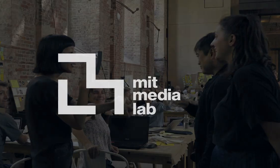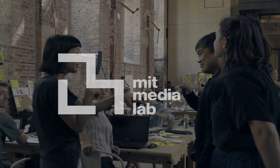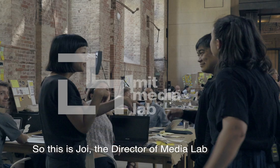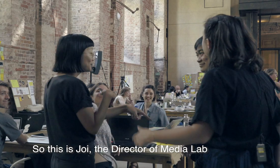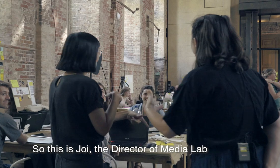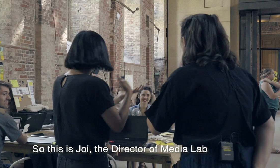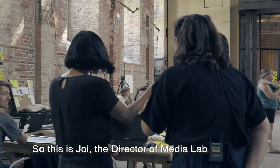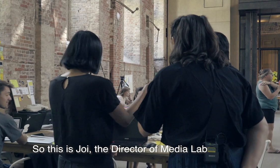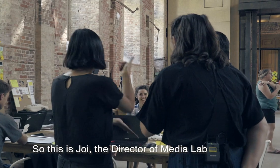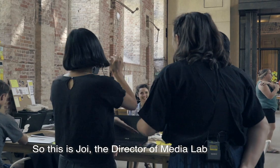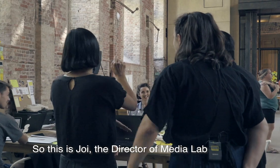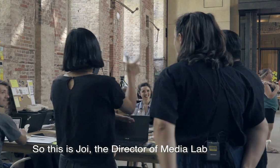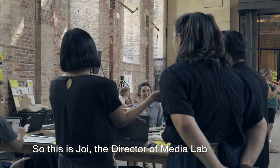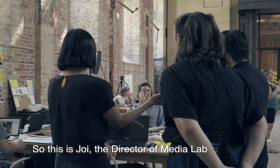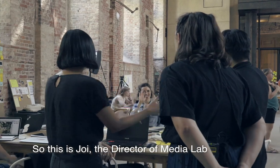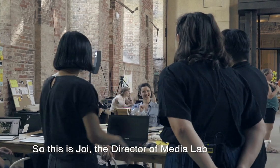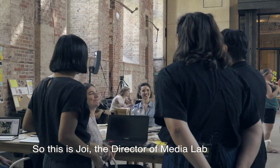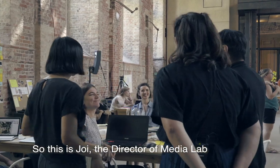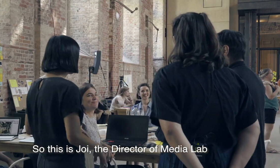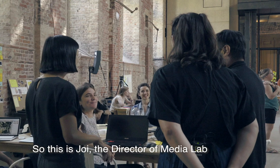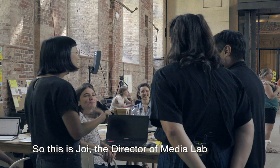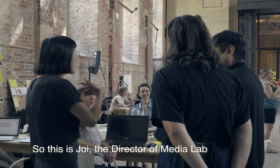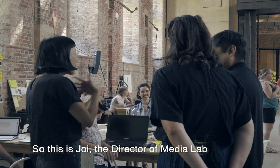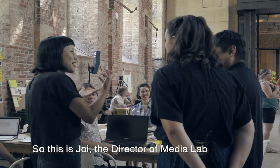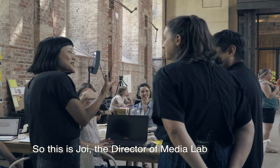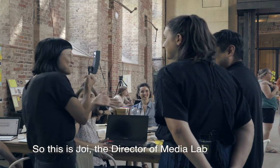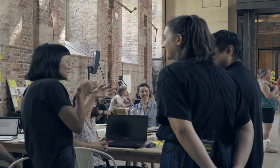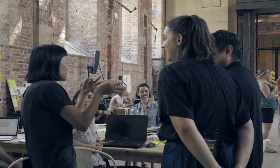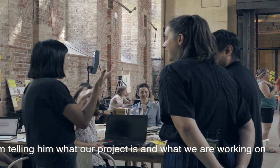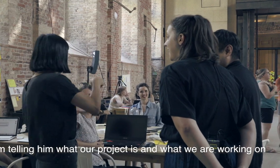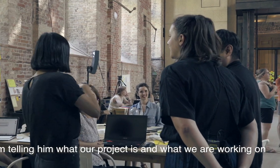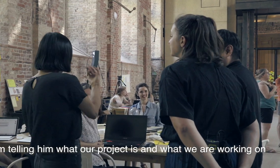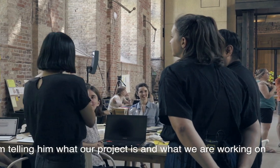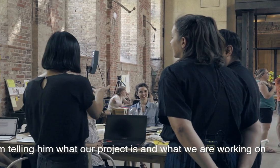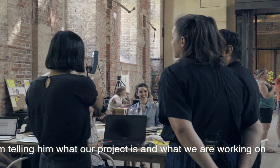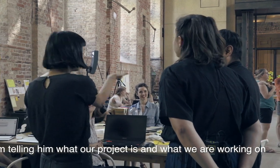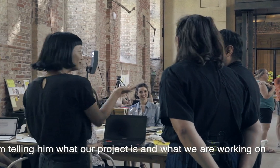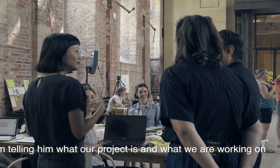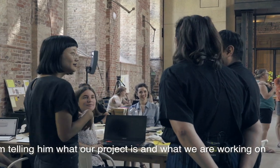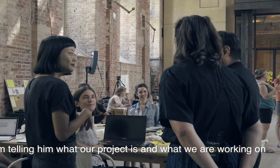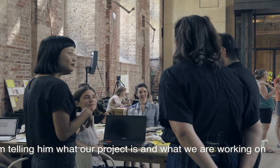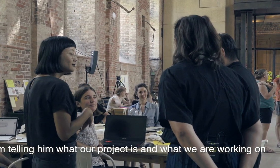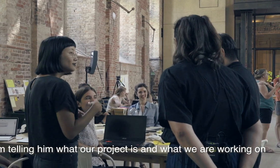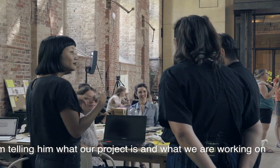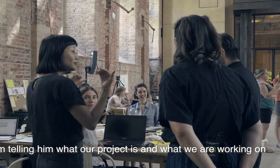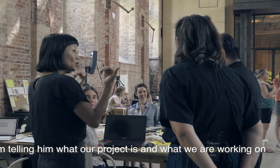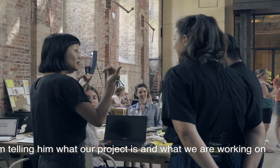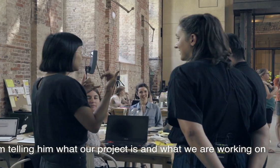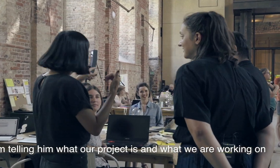So this is Joey, the director of Media Lab, and I'm just telling him what our project is and what we're working on.